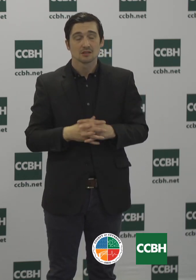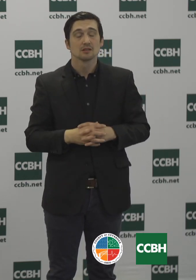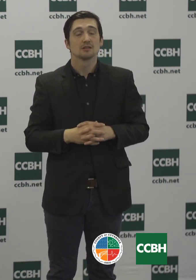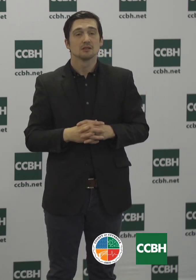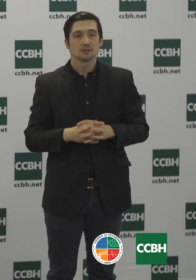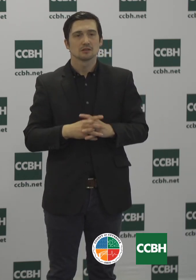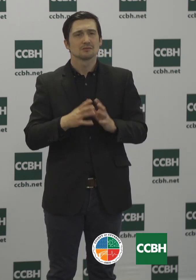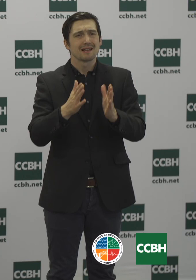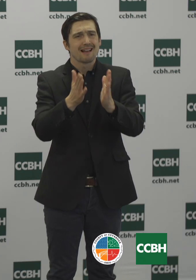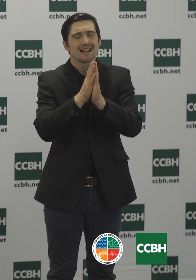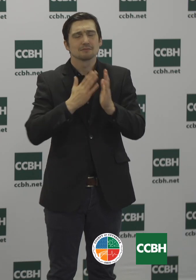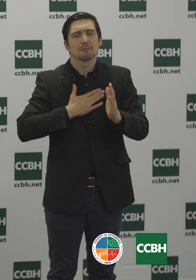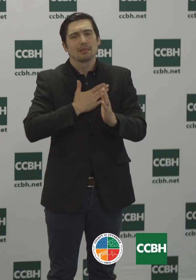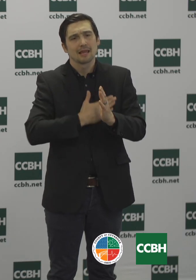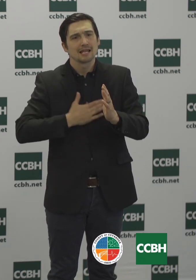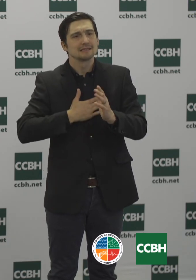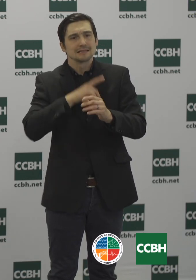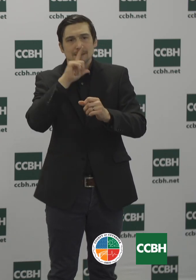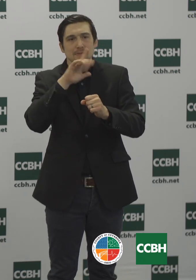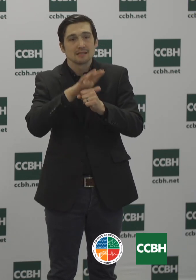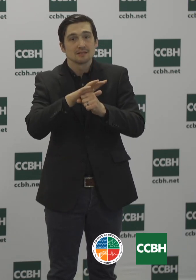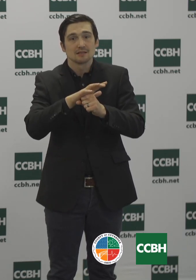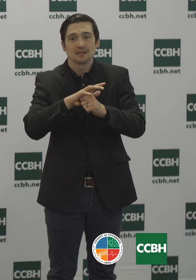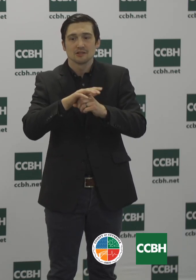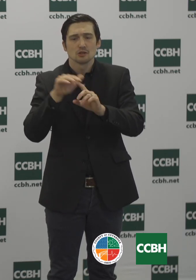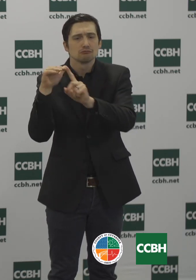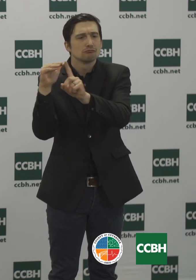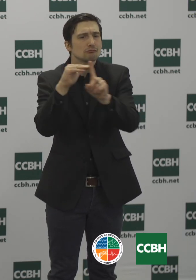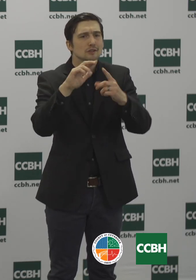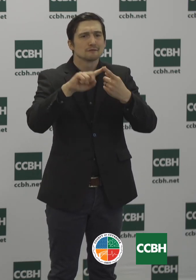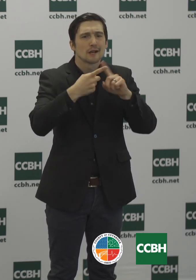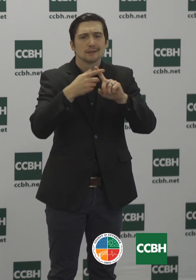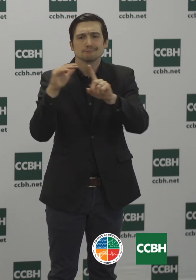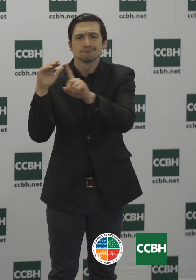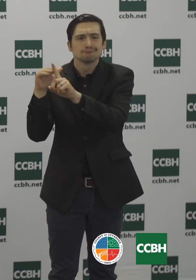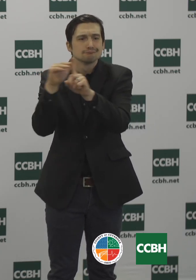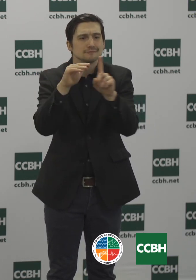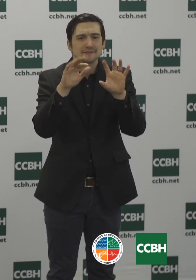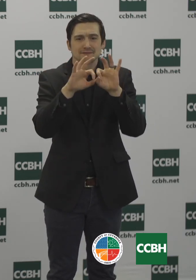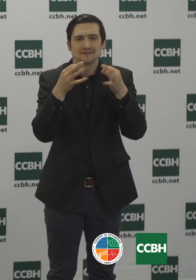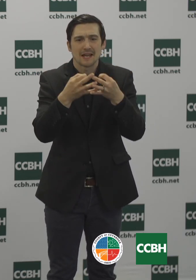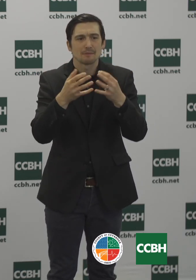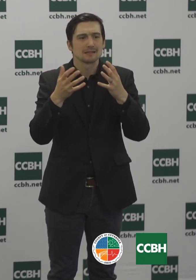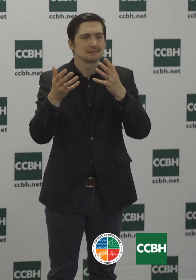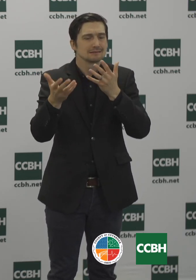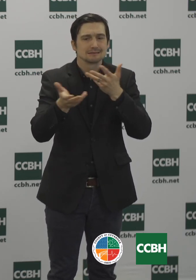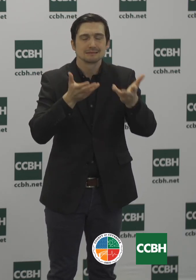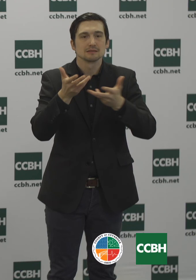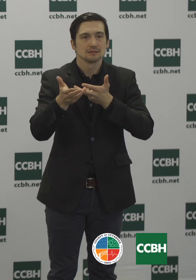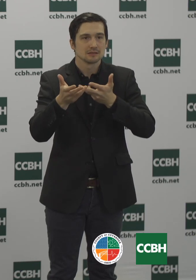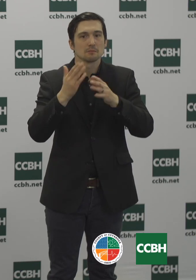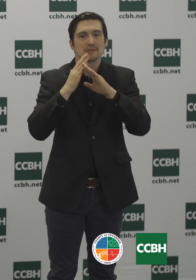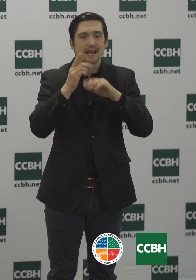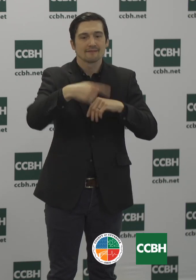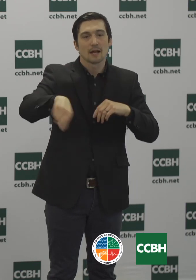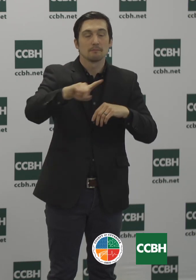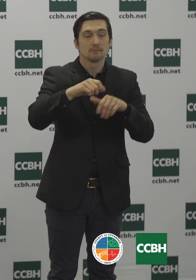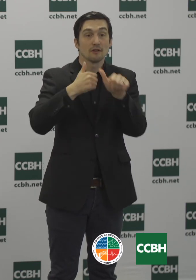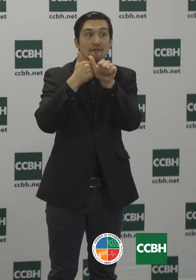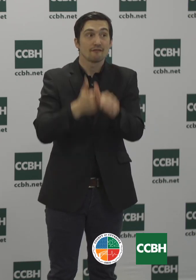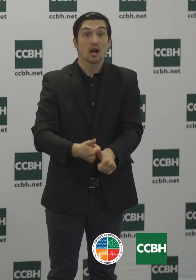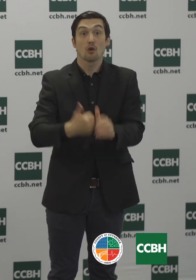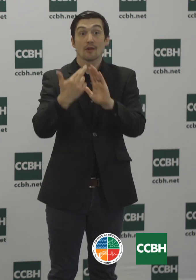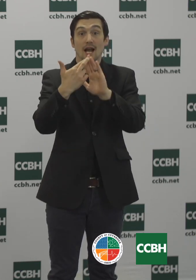that you commit to do that. You work with your neighbors, your friends, and your families to protect them, to follow these